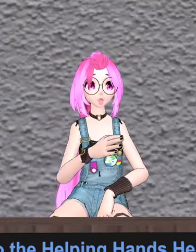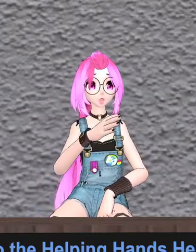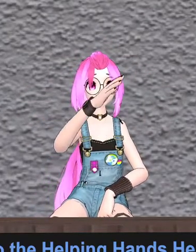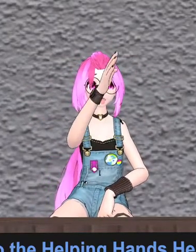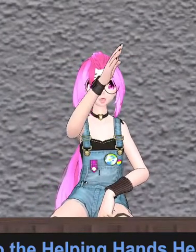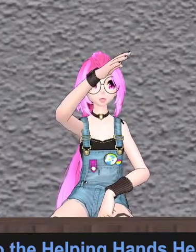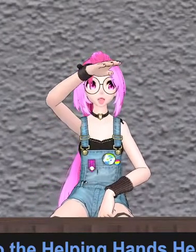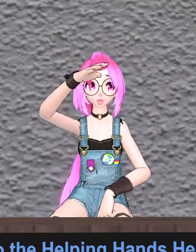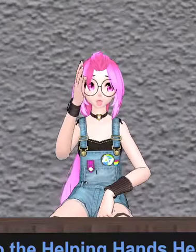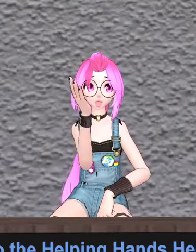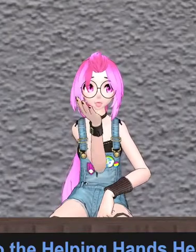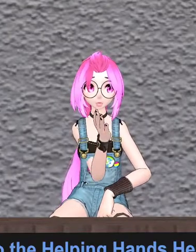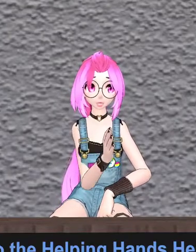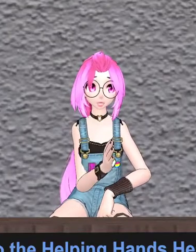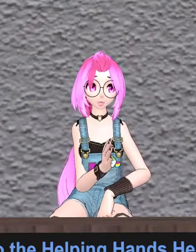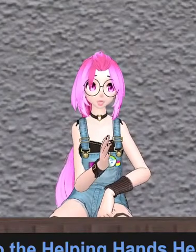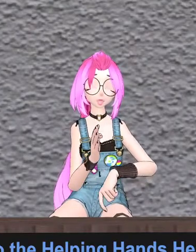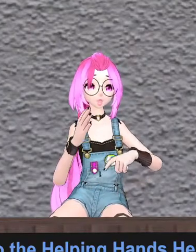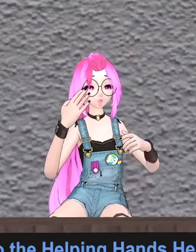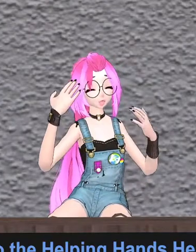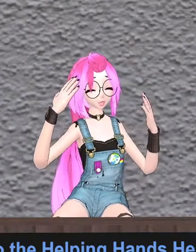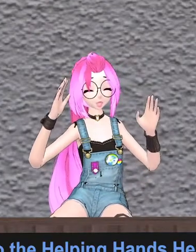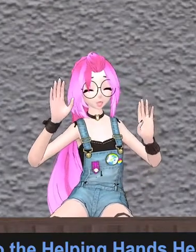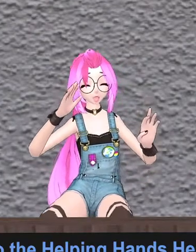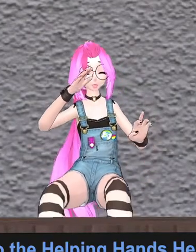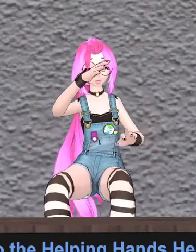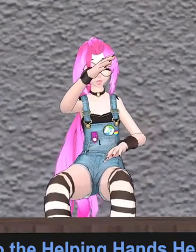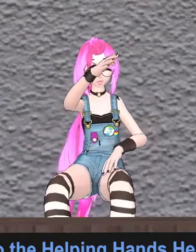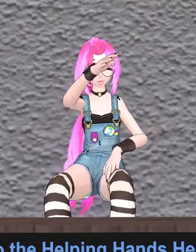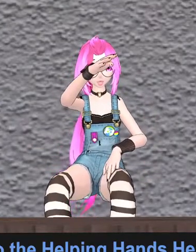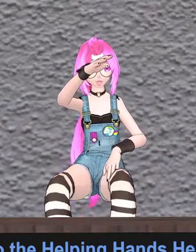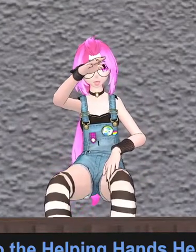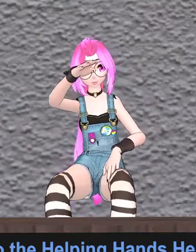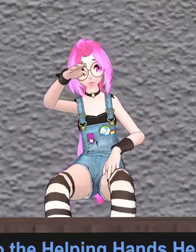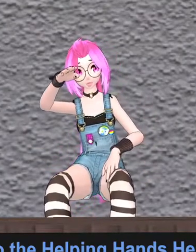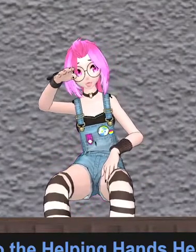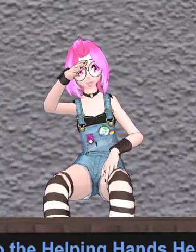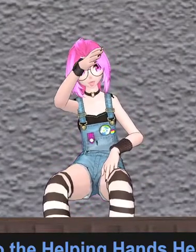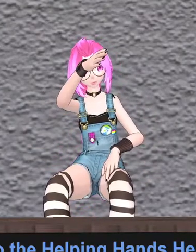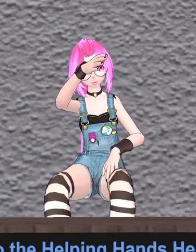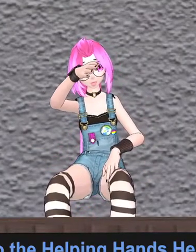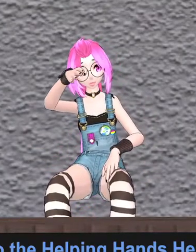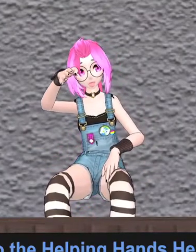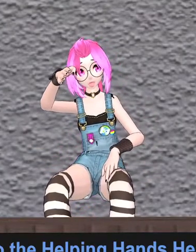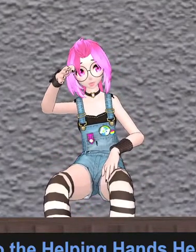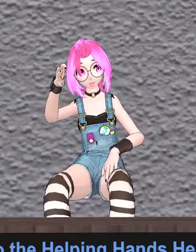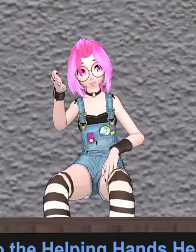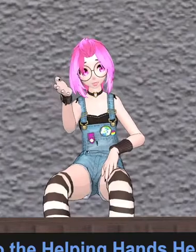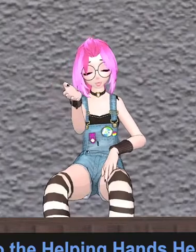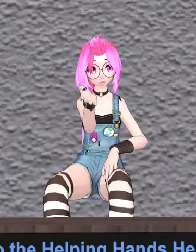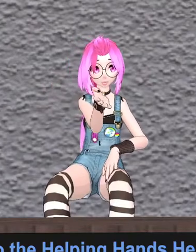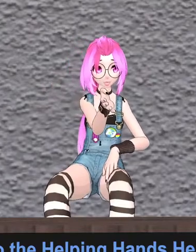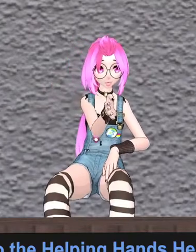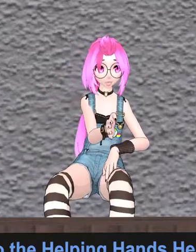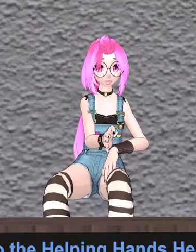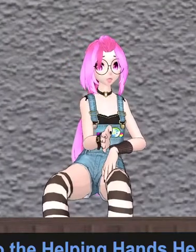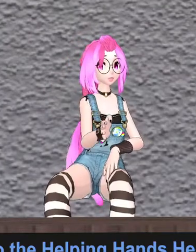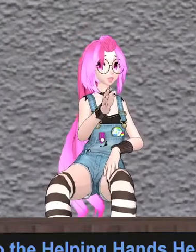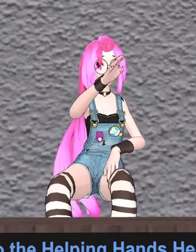Brazil. You're going to outline the shape of Brazil. If you don't know what Brazil is shaped like, it goes out and then it juts in and back